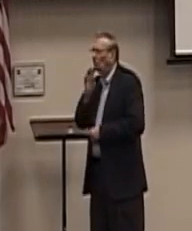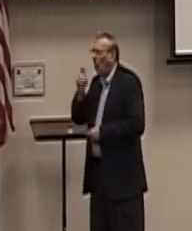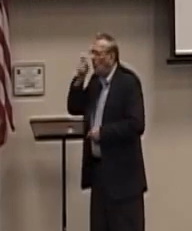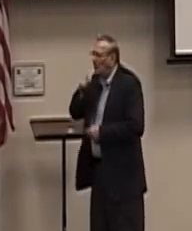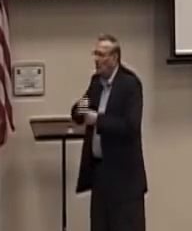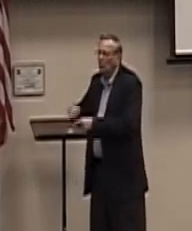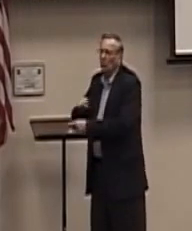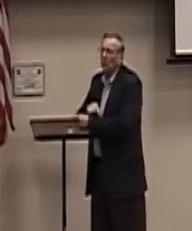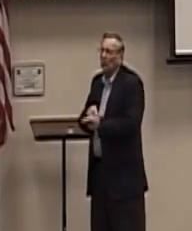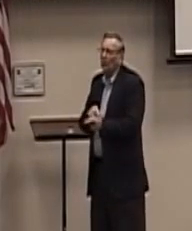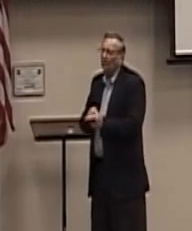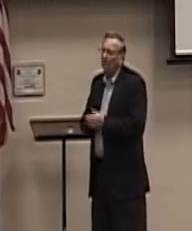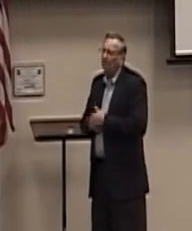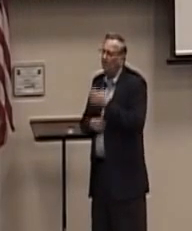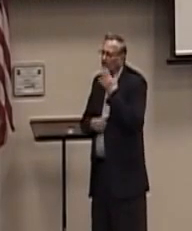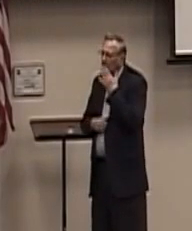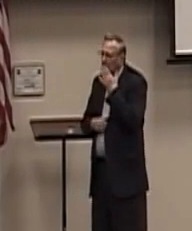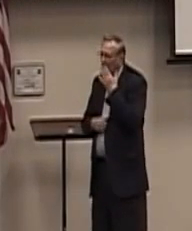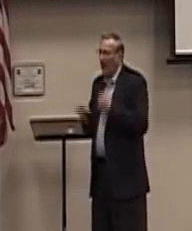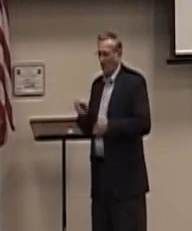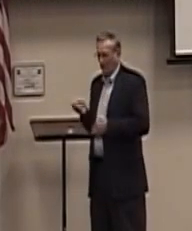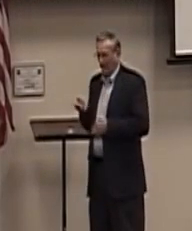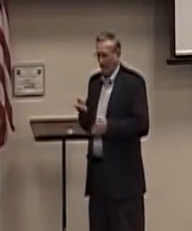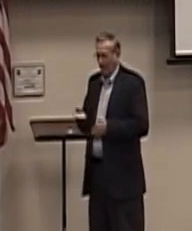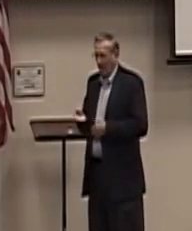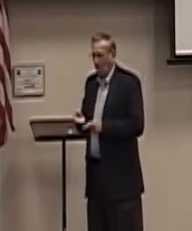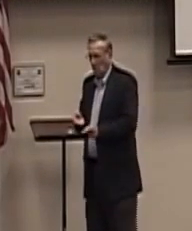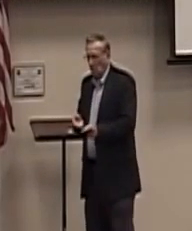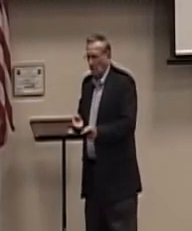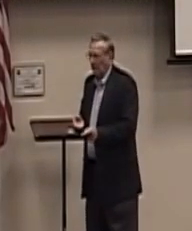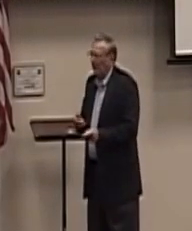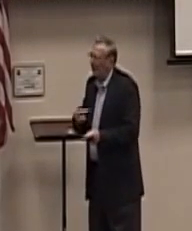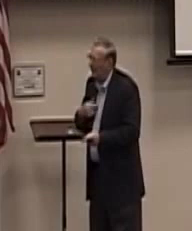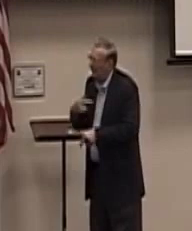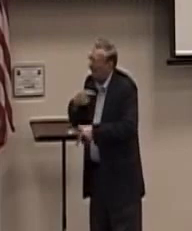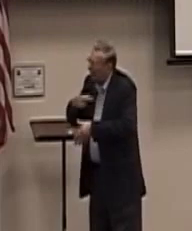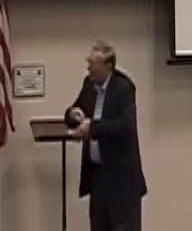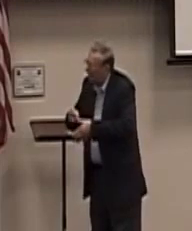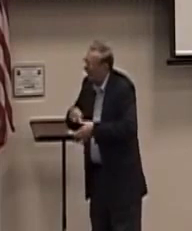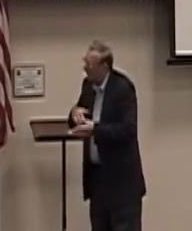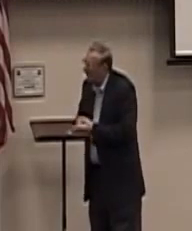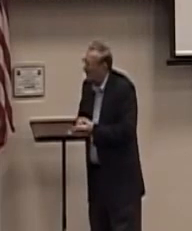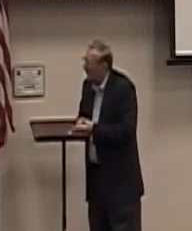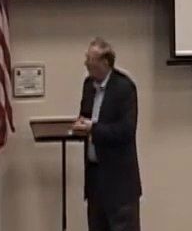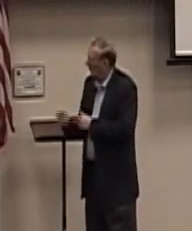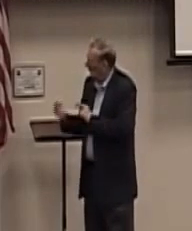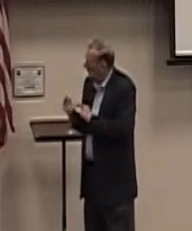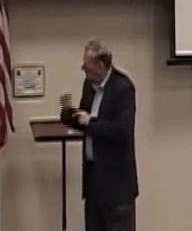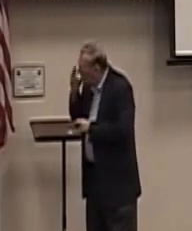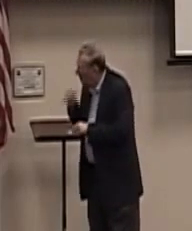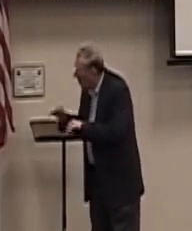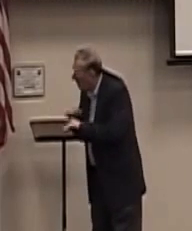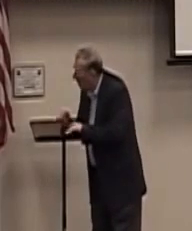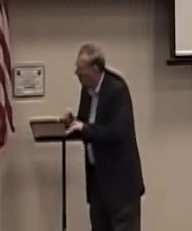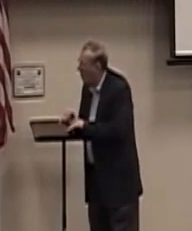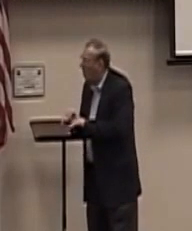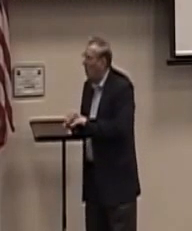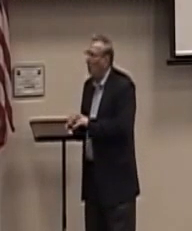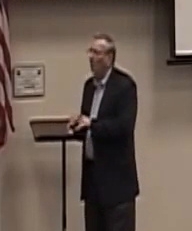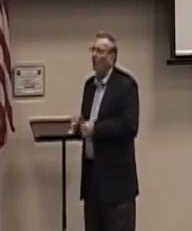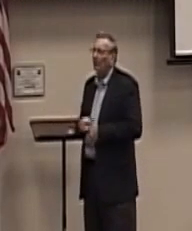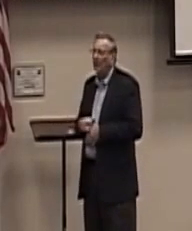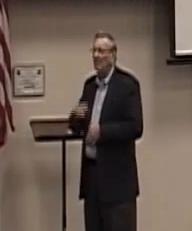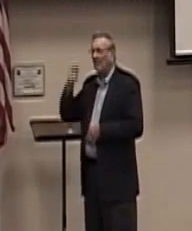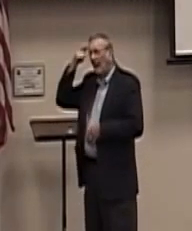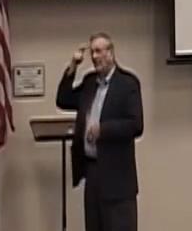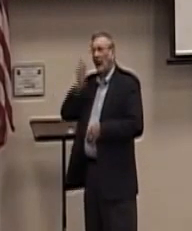wisdom and be there and understand the challenges and issues you're going through? I'm mindful of our brother